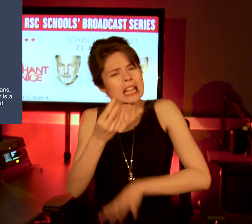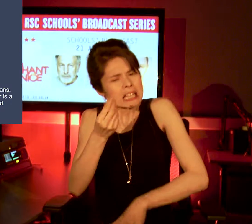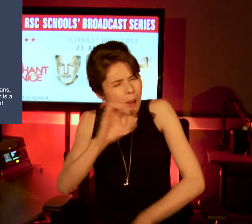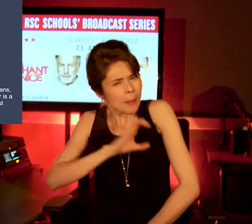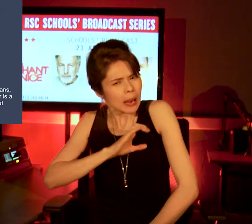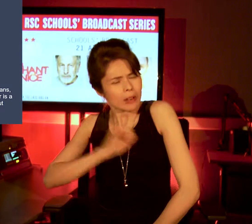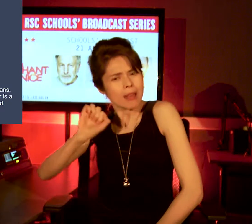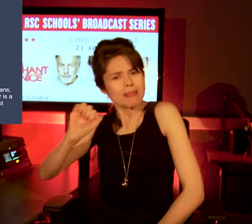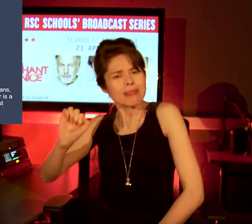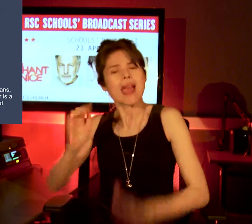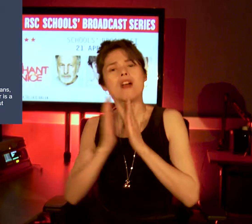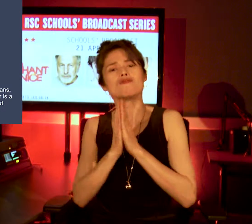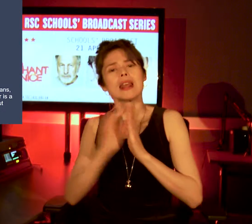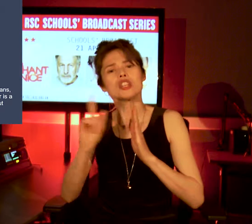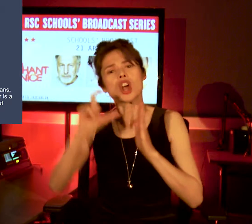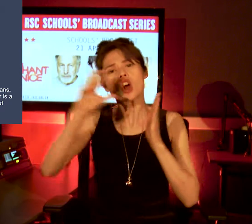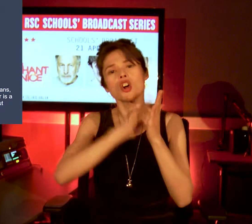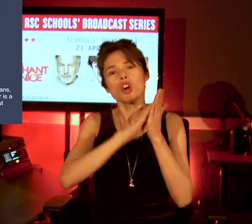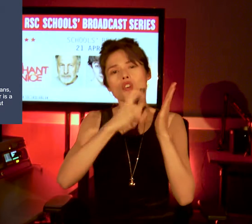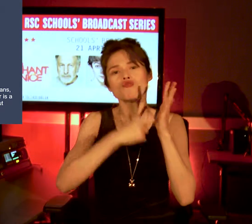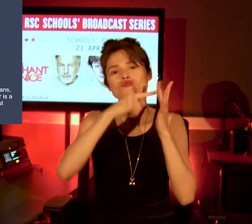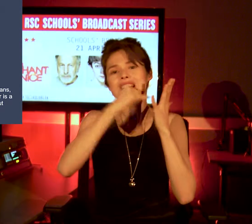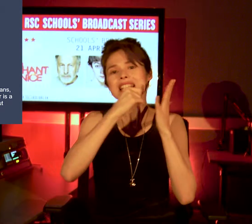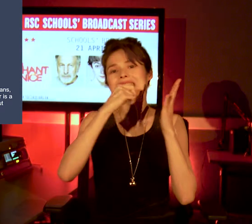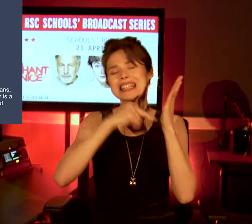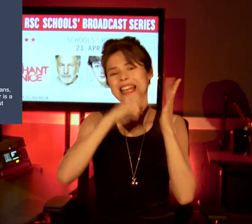There are also a number of characters who are Christians,